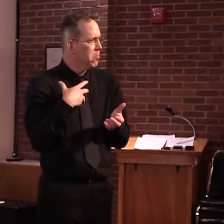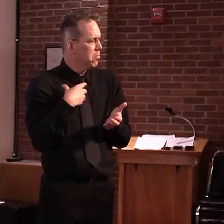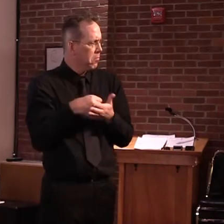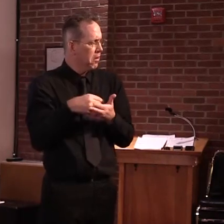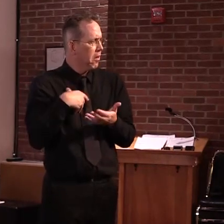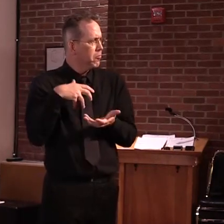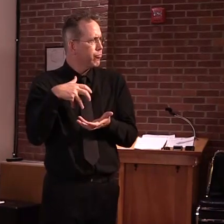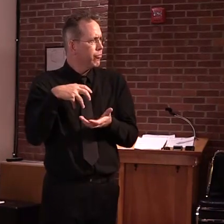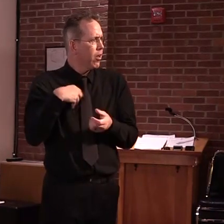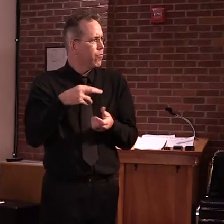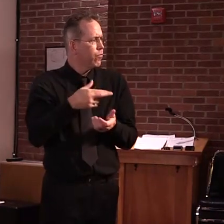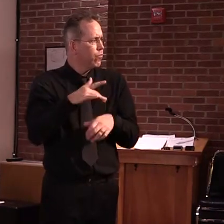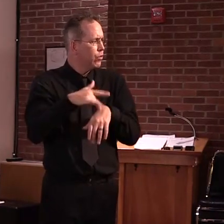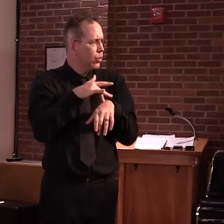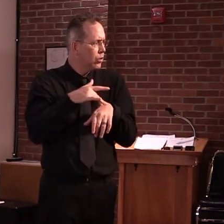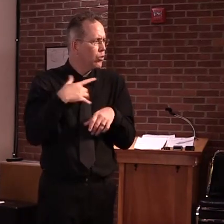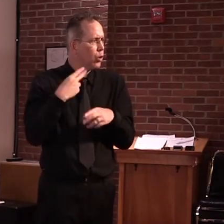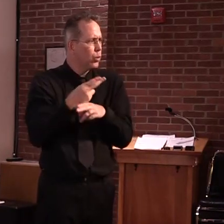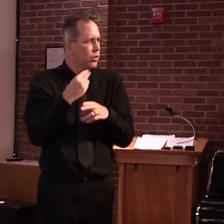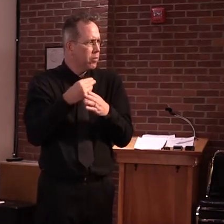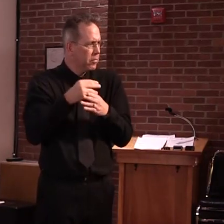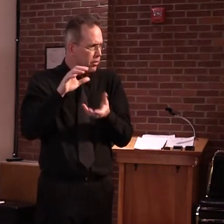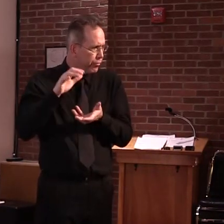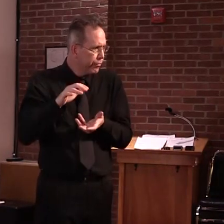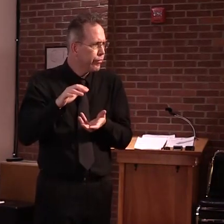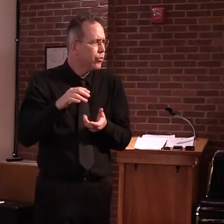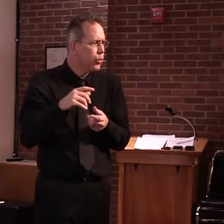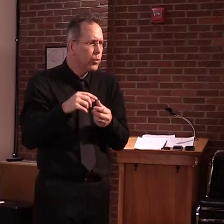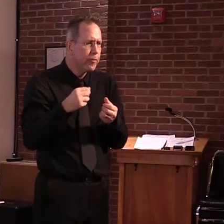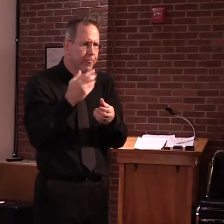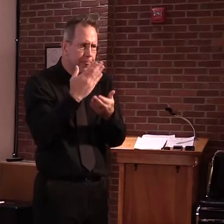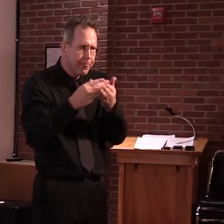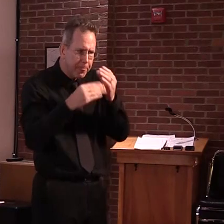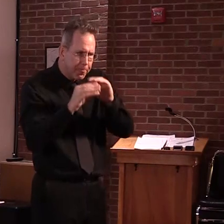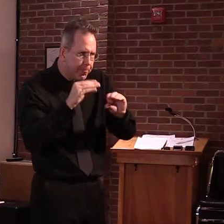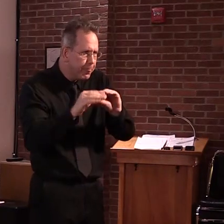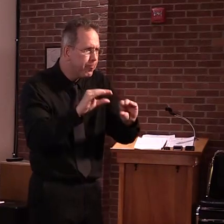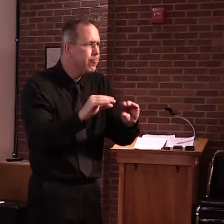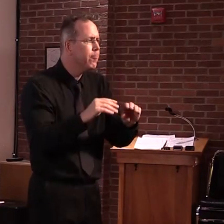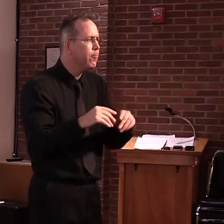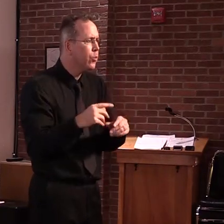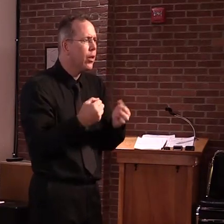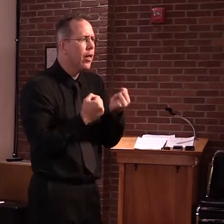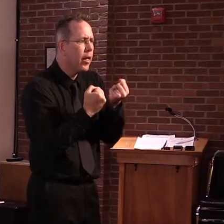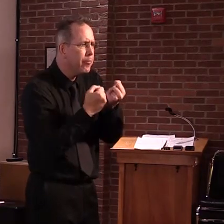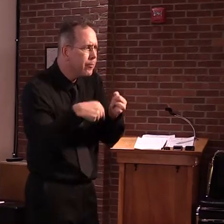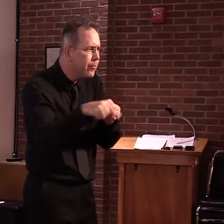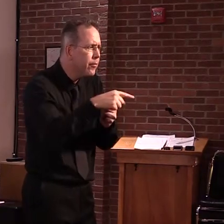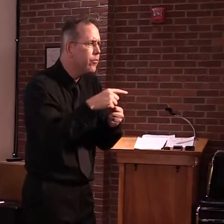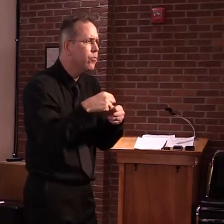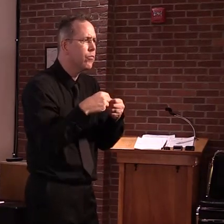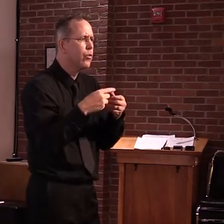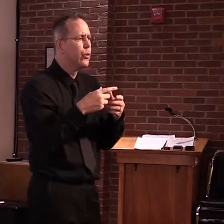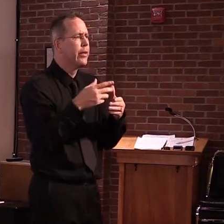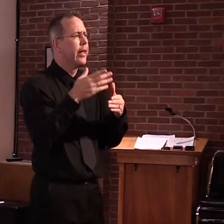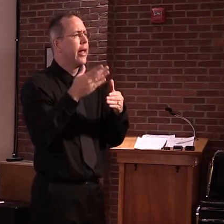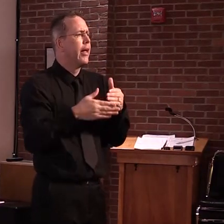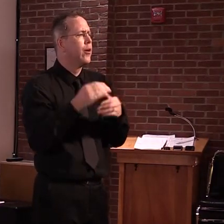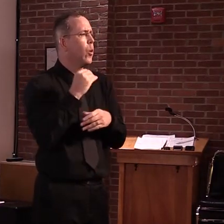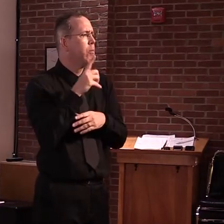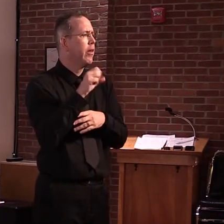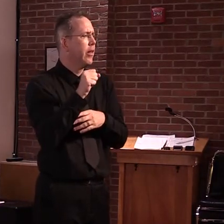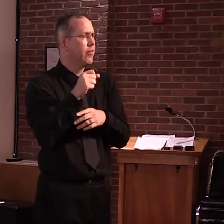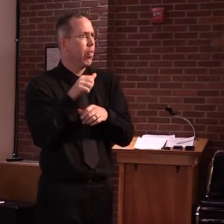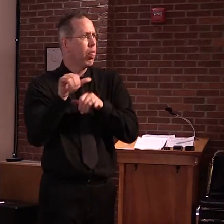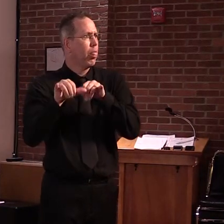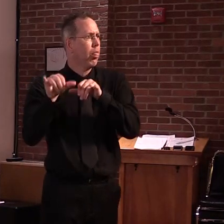components are integral in terms of eliminating what I would say is a homeless